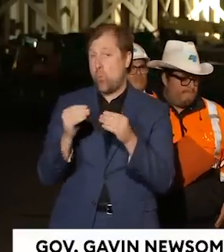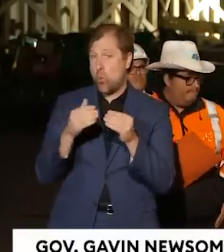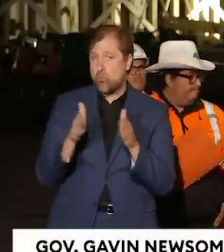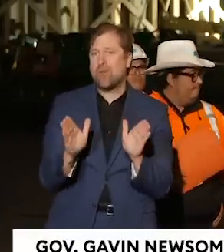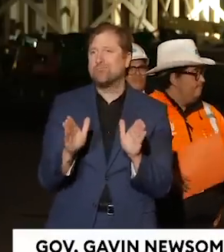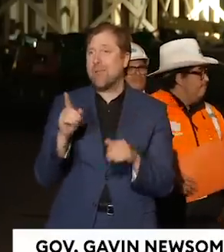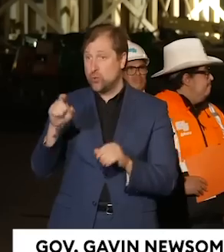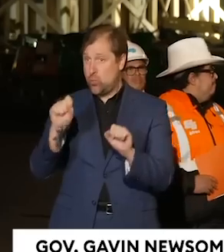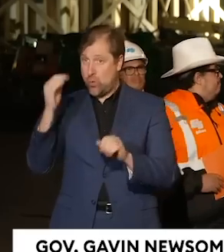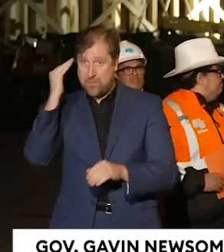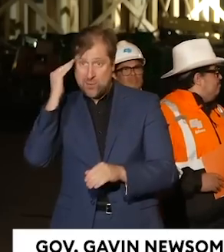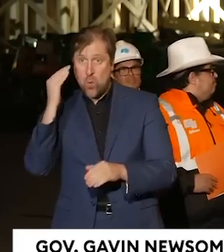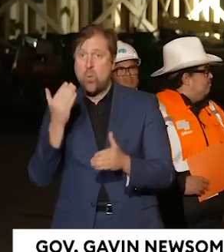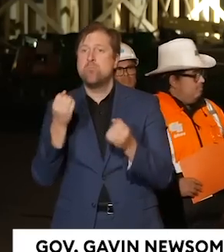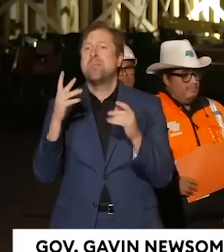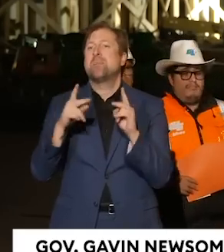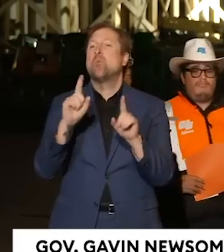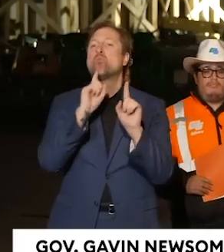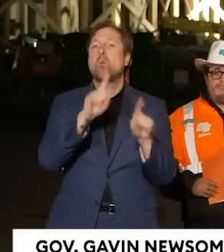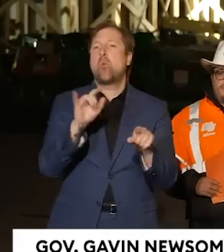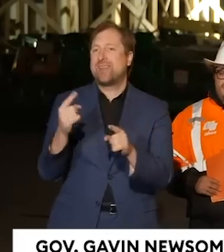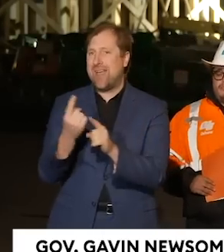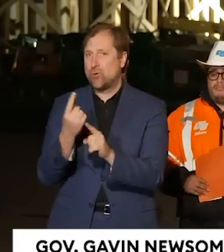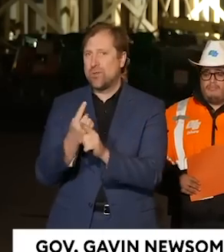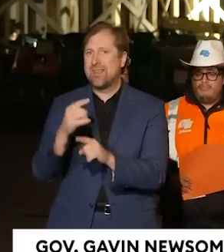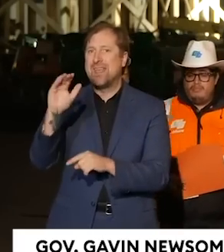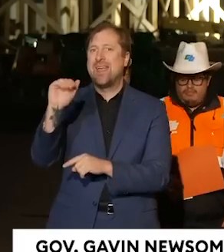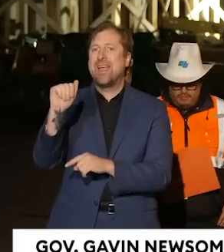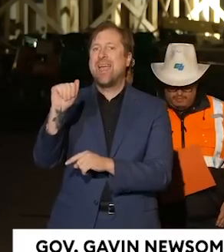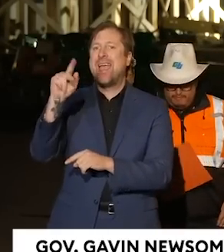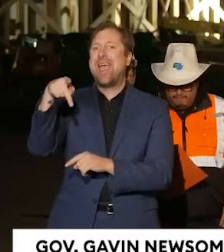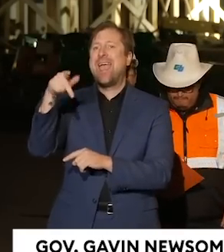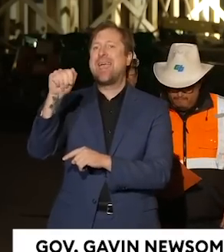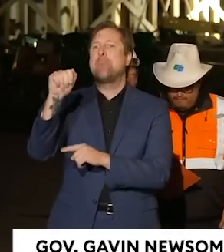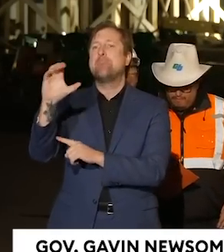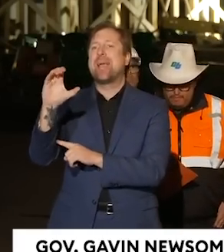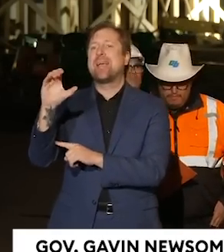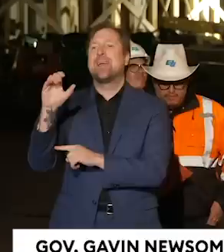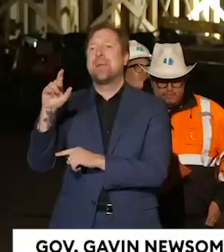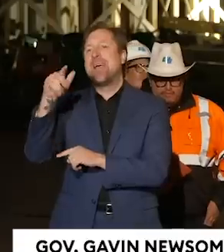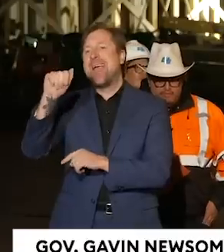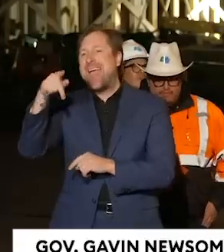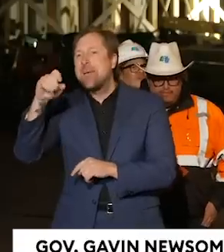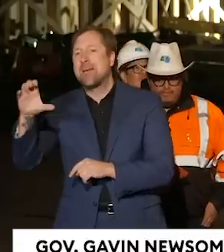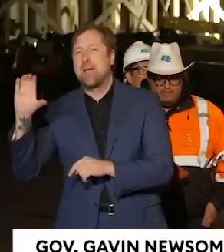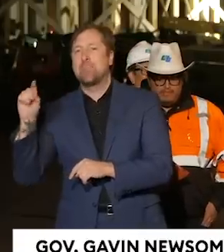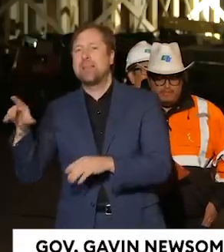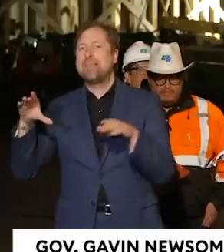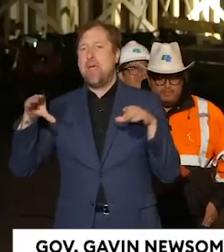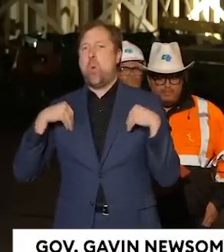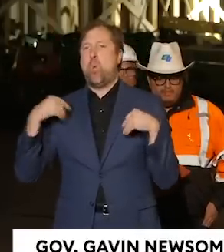know well, a lot of you reported it, and quite accurately. Apex, the owner of the lease, there's 5 additional leases. They have